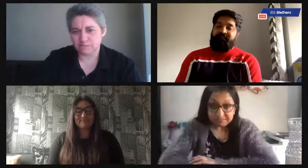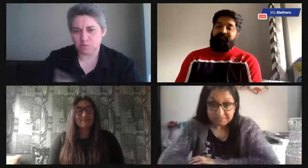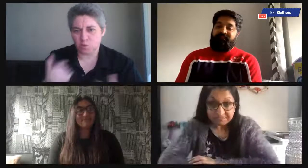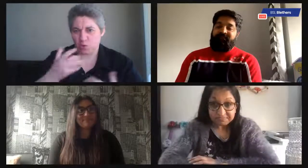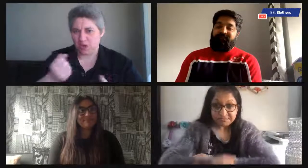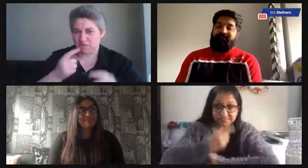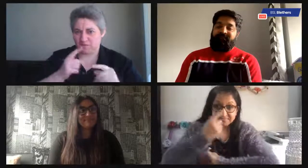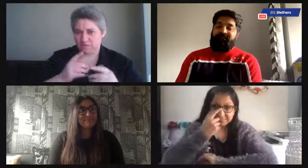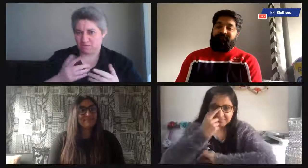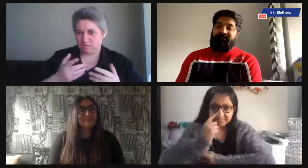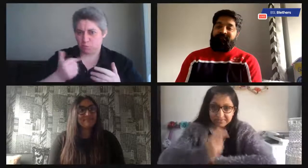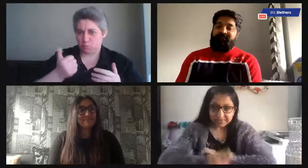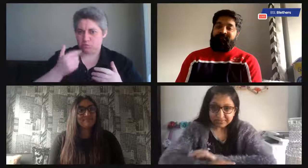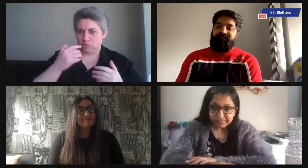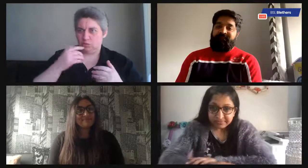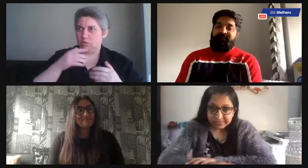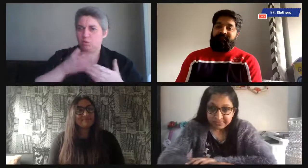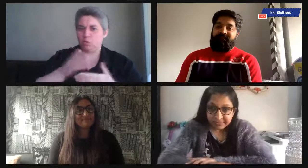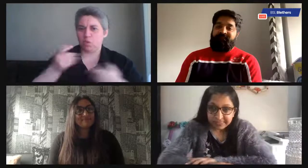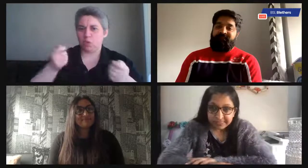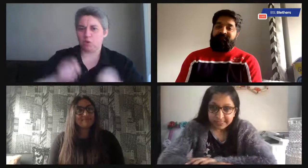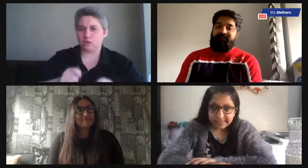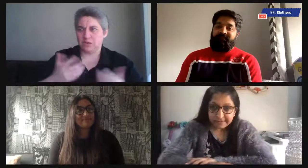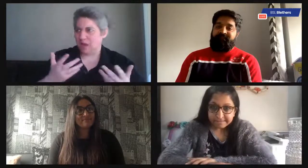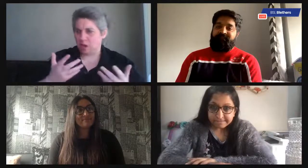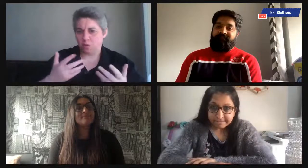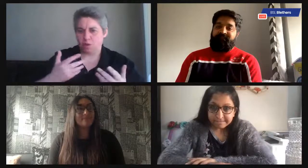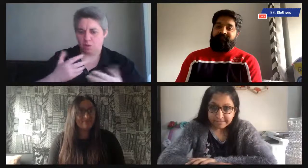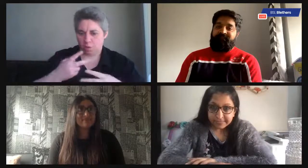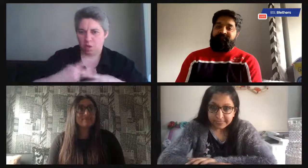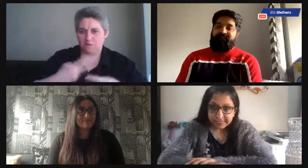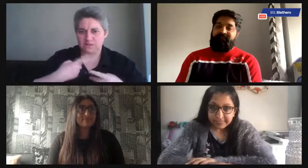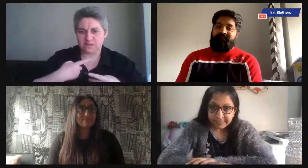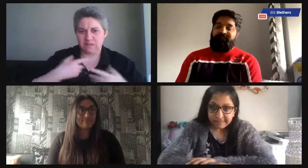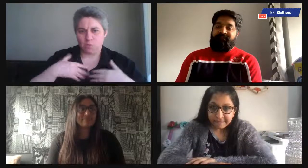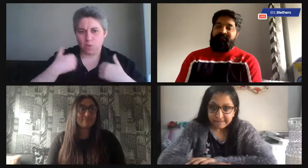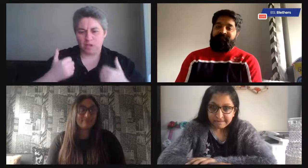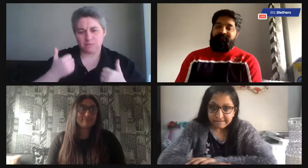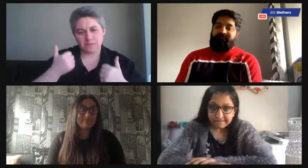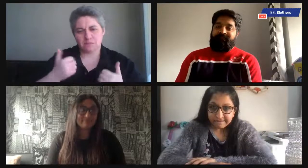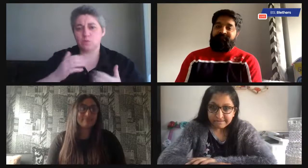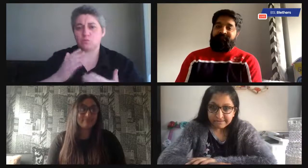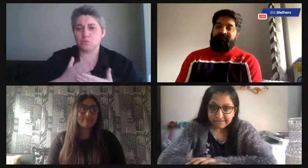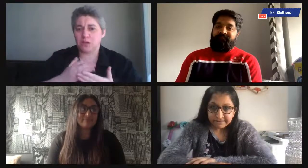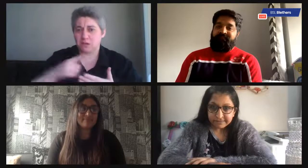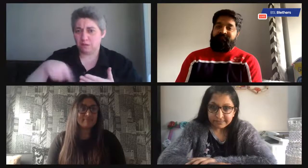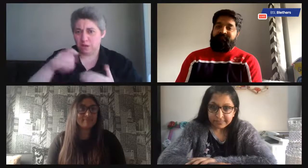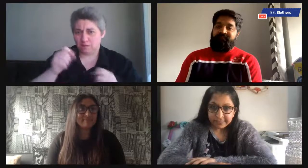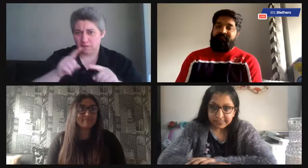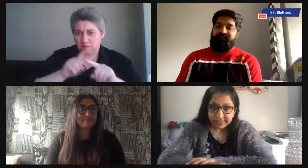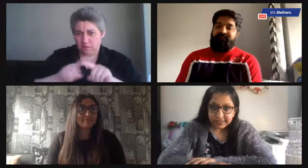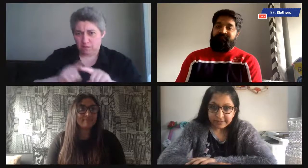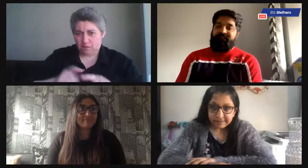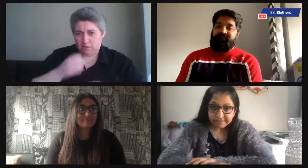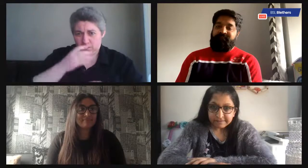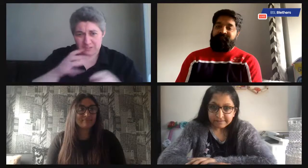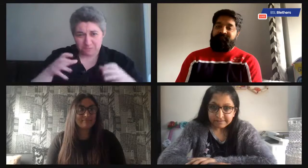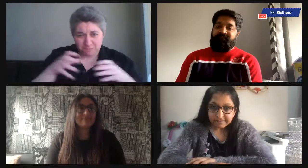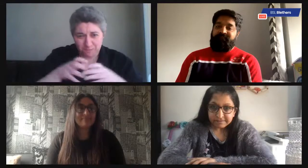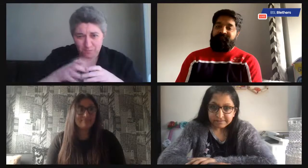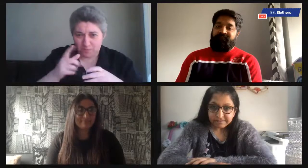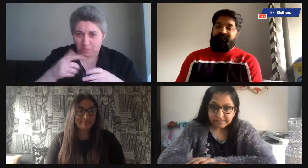not okay and to look inwards and look for help. Yeah, I can see that. I mean, I think through